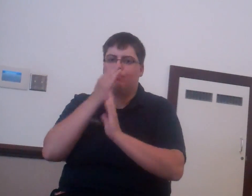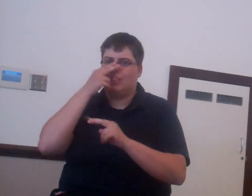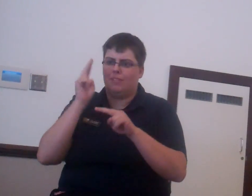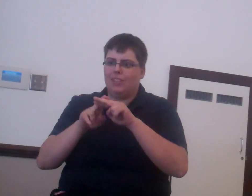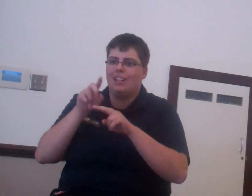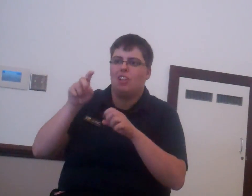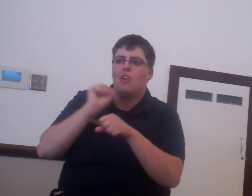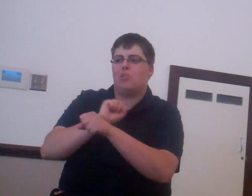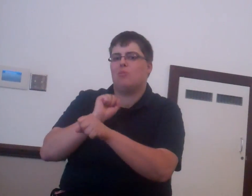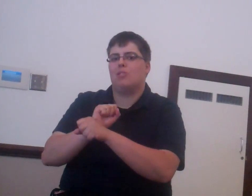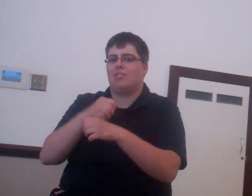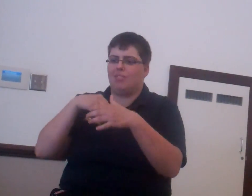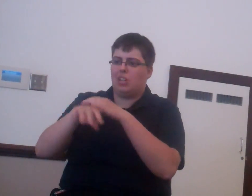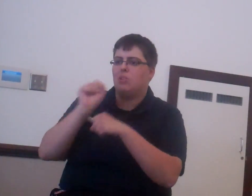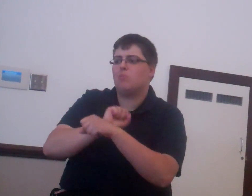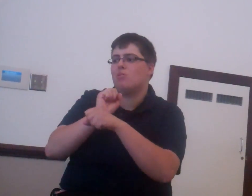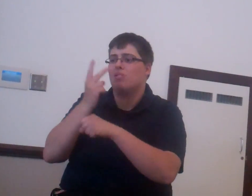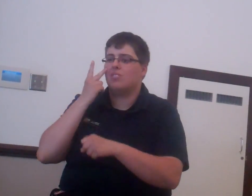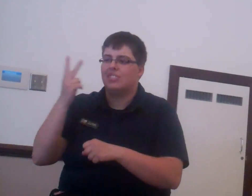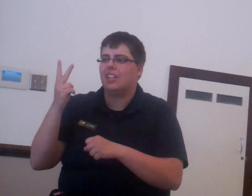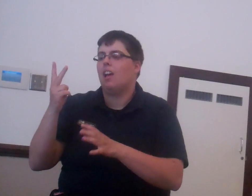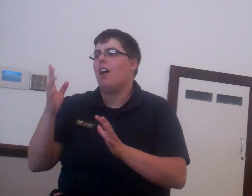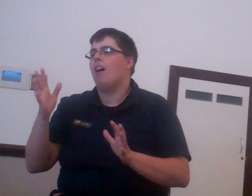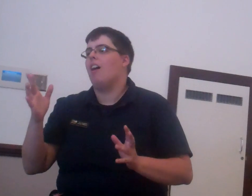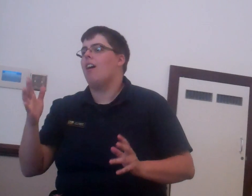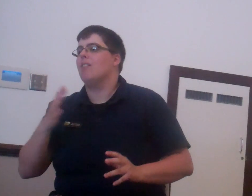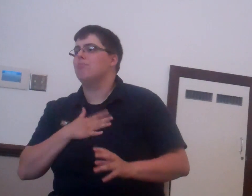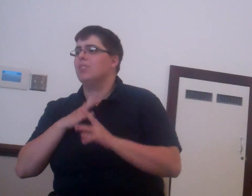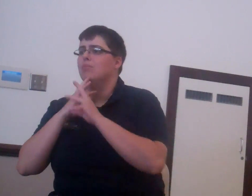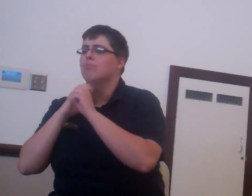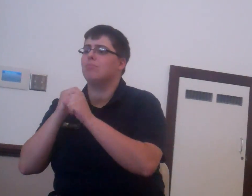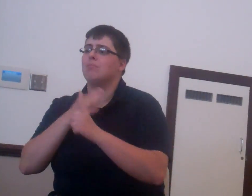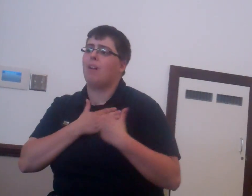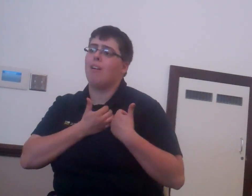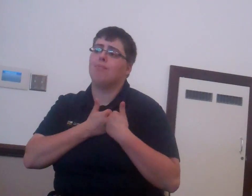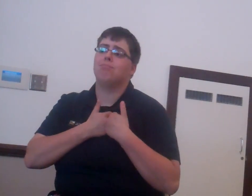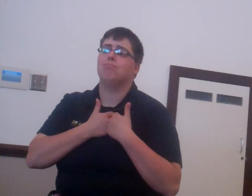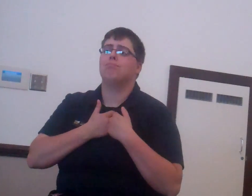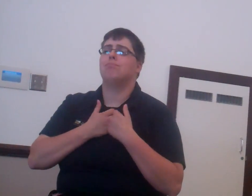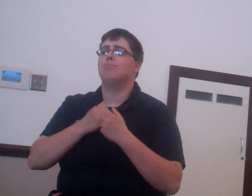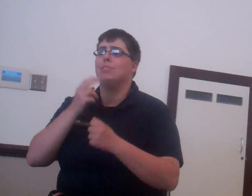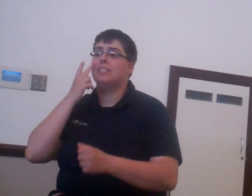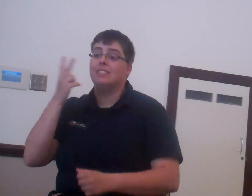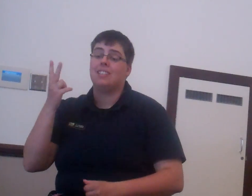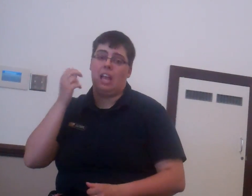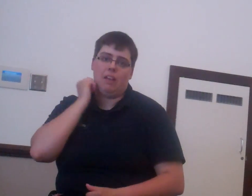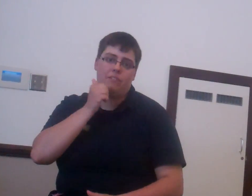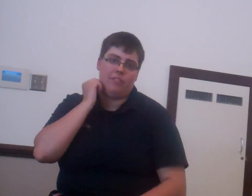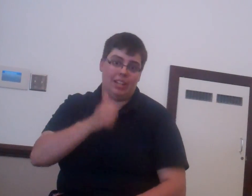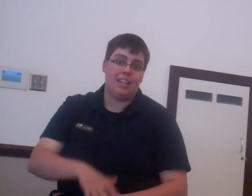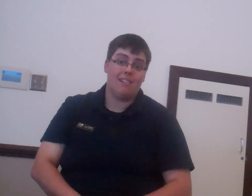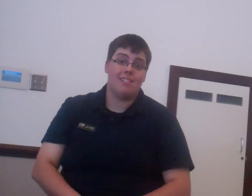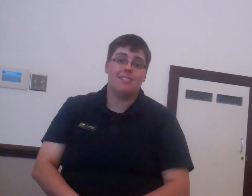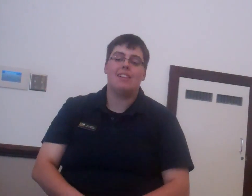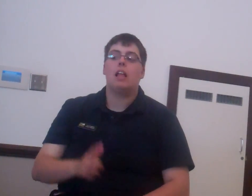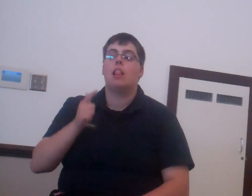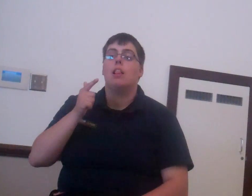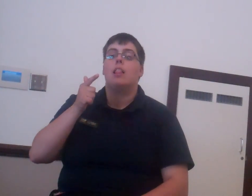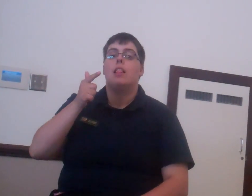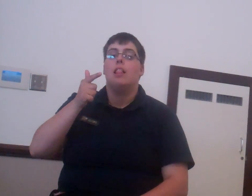crush on or somebody that you've maybe started to date, right? That can make work sort of fun and exciting, but then if things go